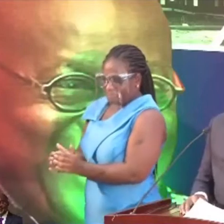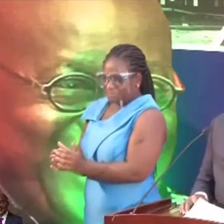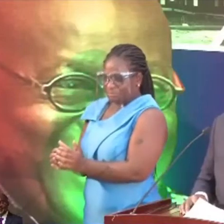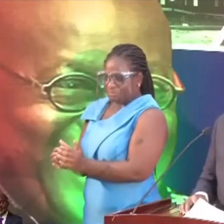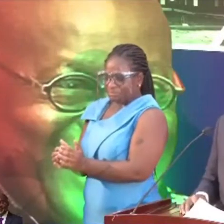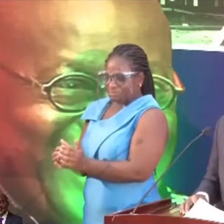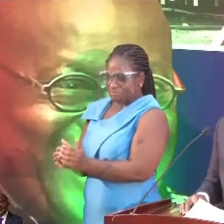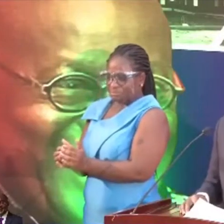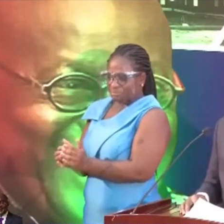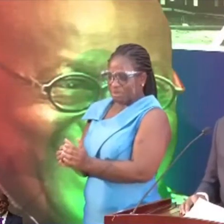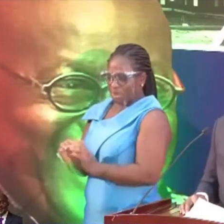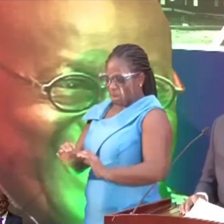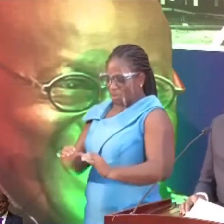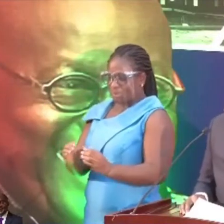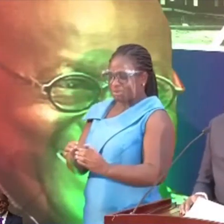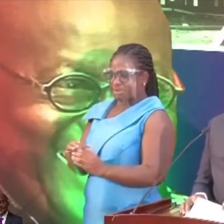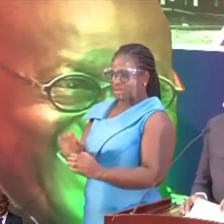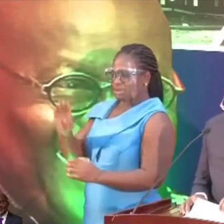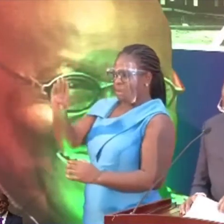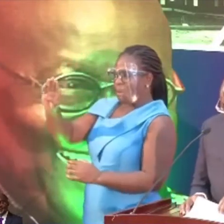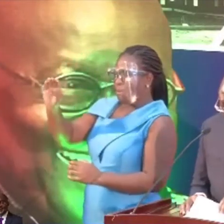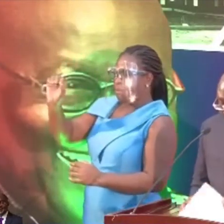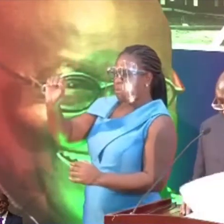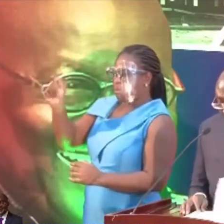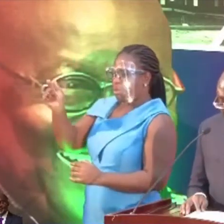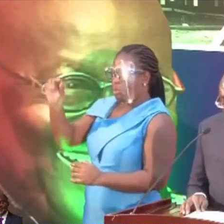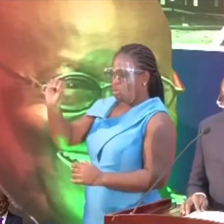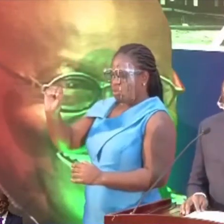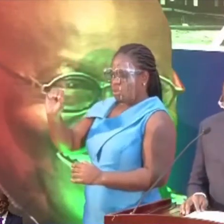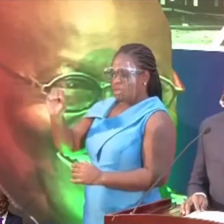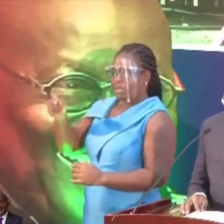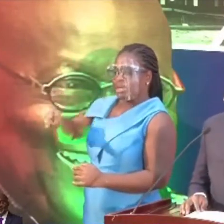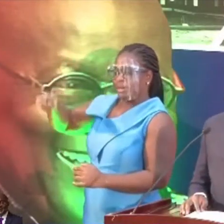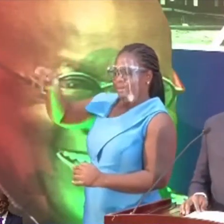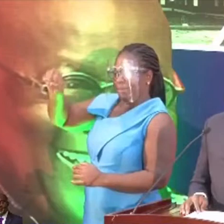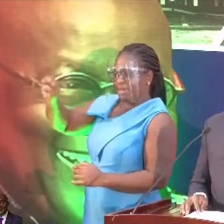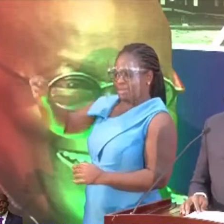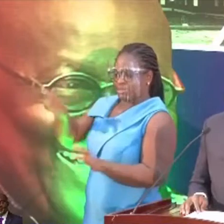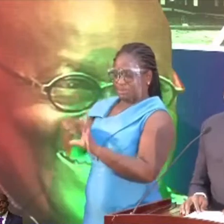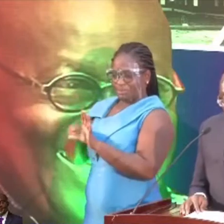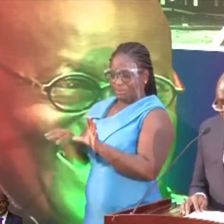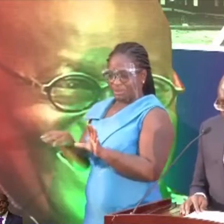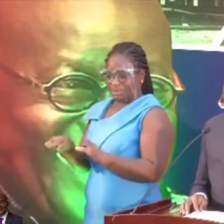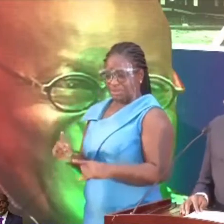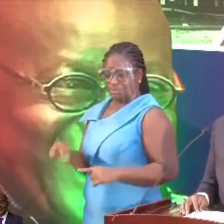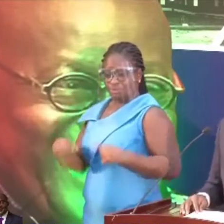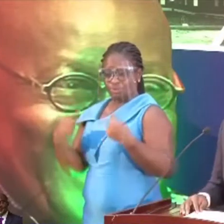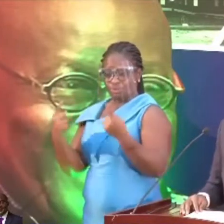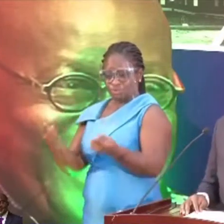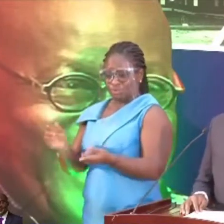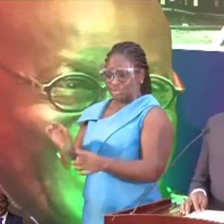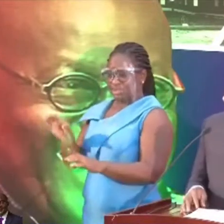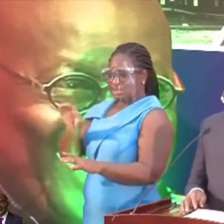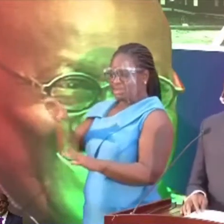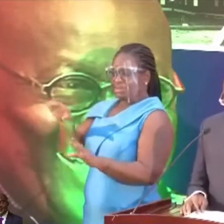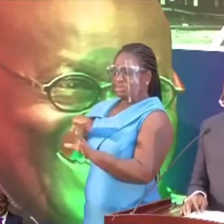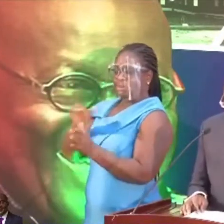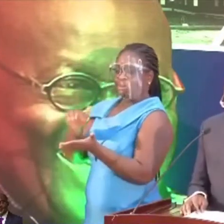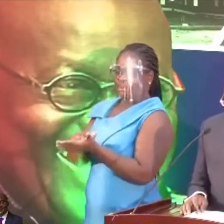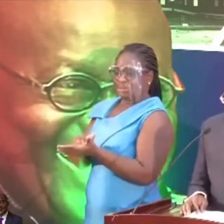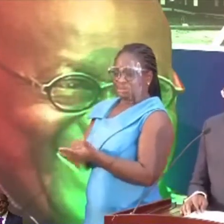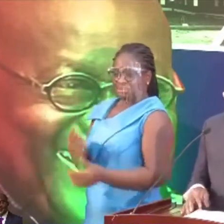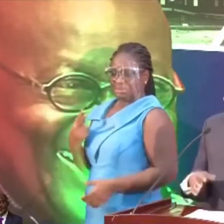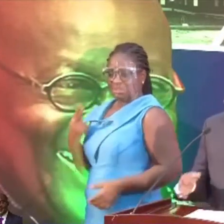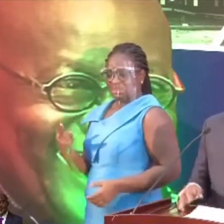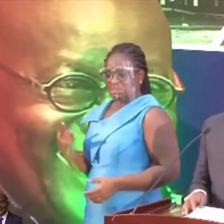fluoride-prone communities in Bongo and in the Upper East region. If you go to the central region, you are